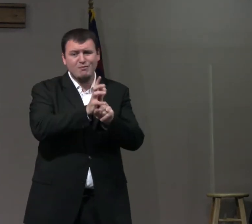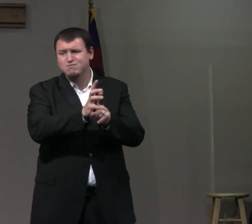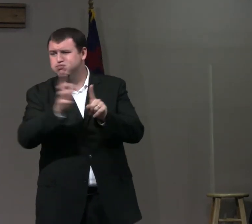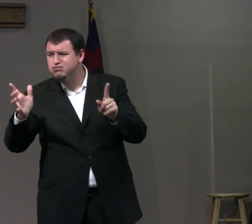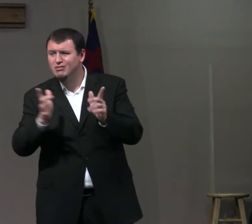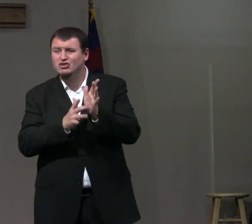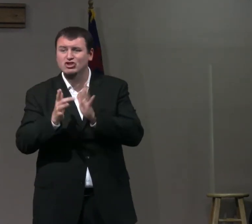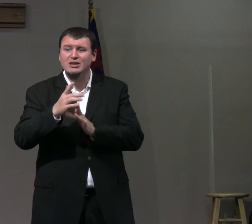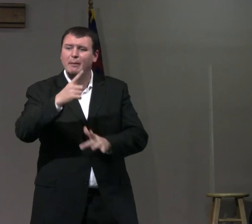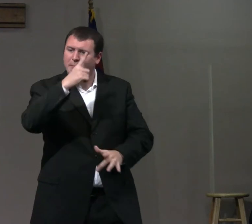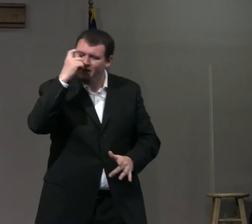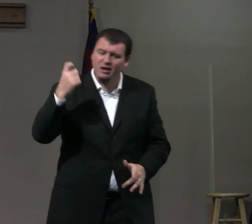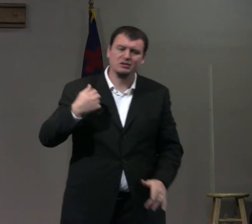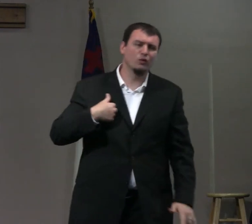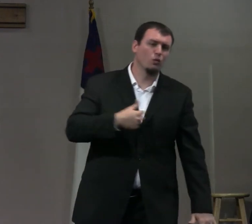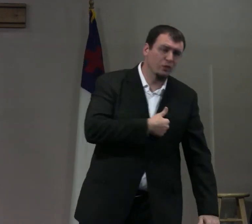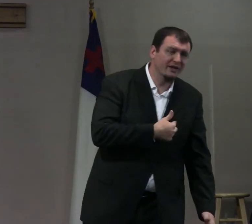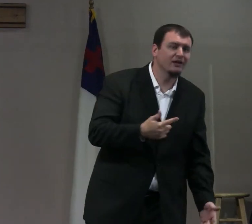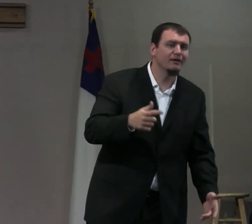A lot of people have left the church, left